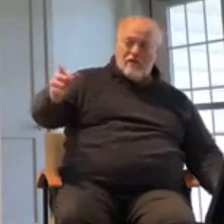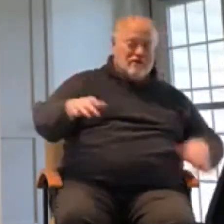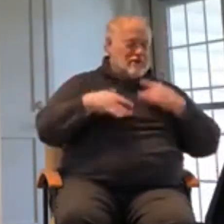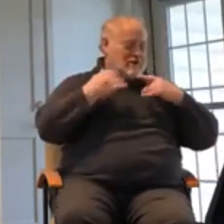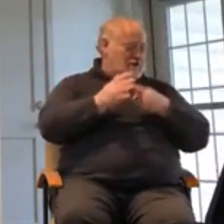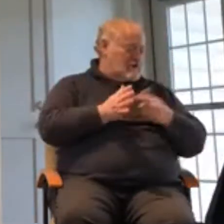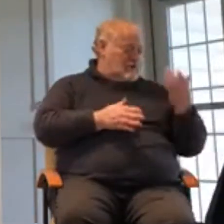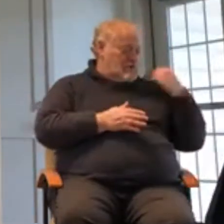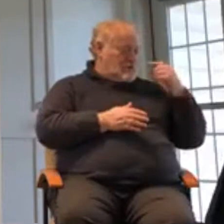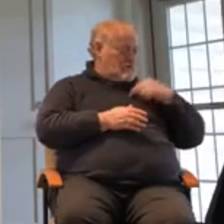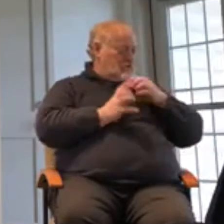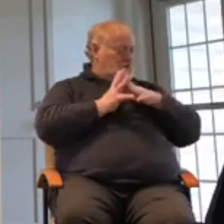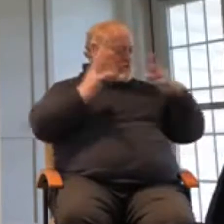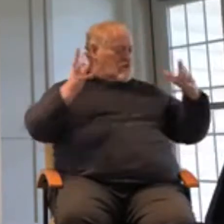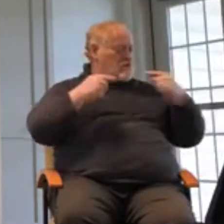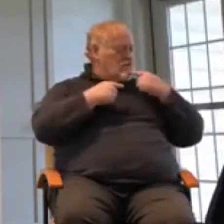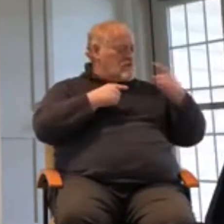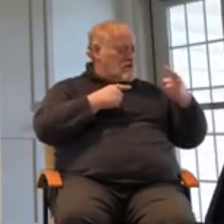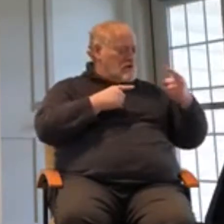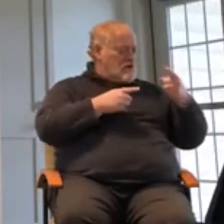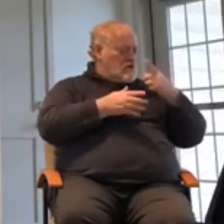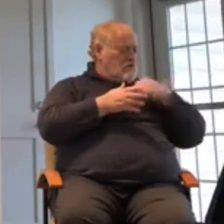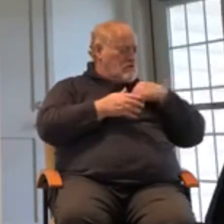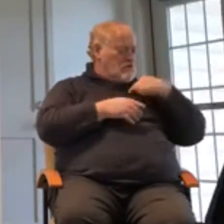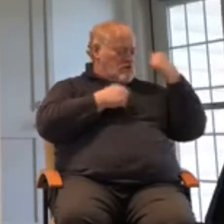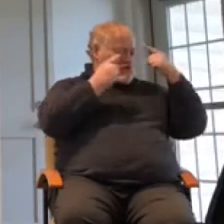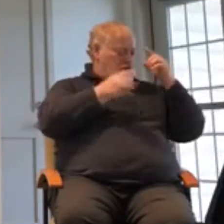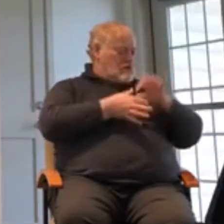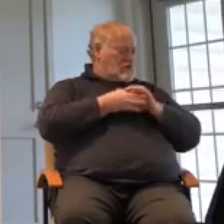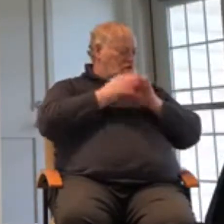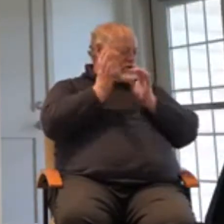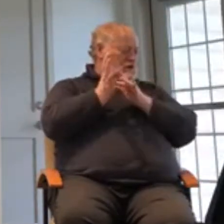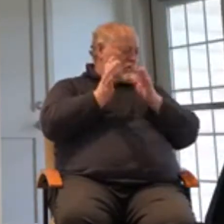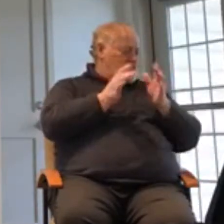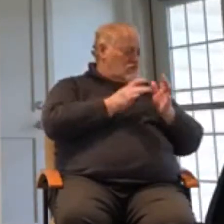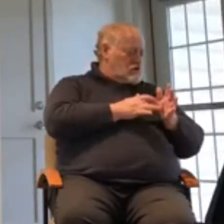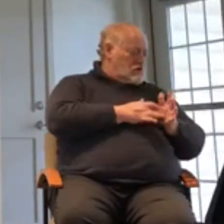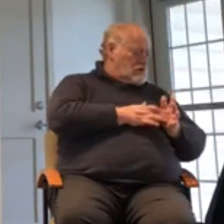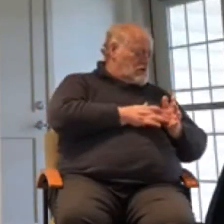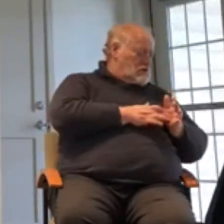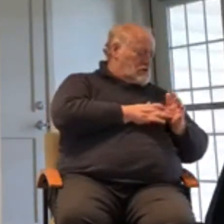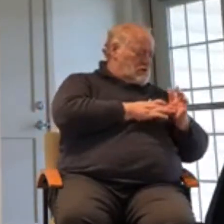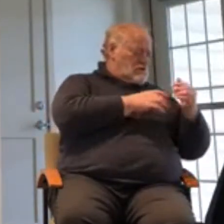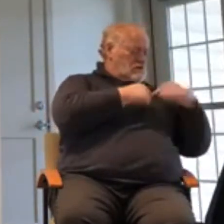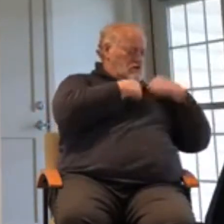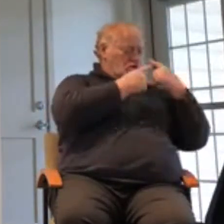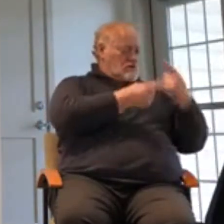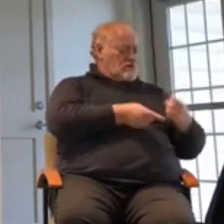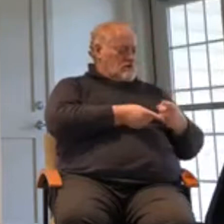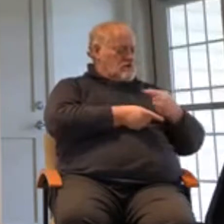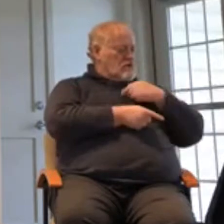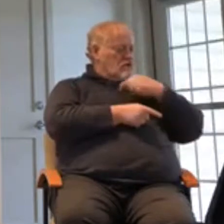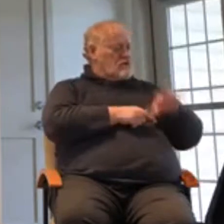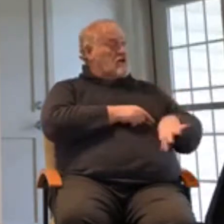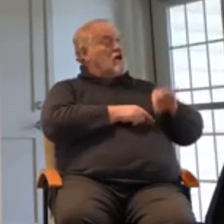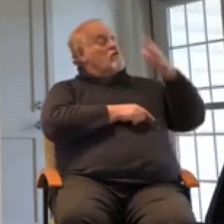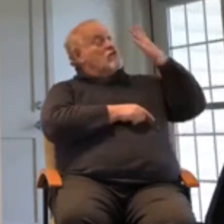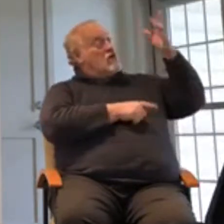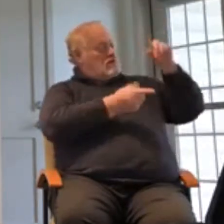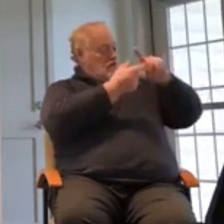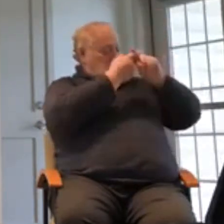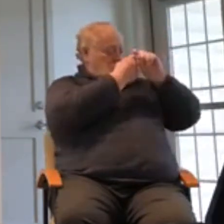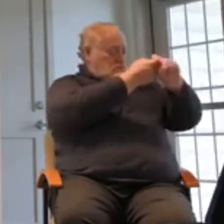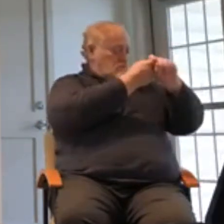morning. I would love to tell you what I think of Jesus, since